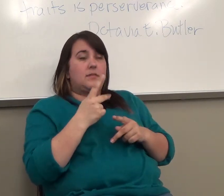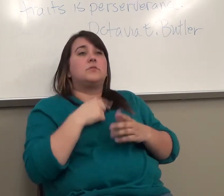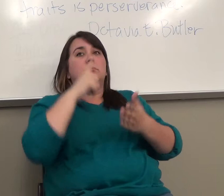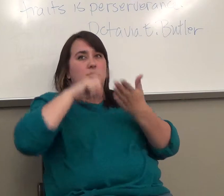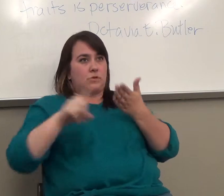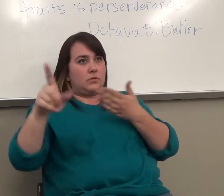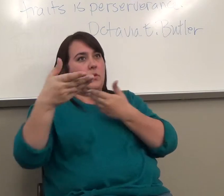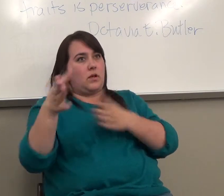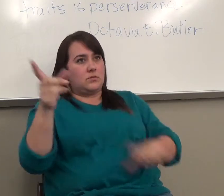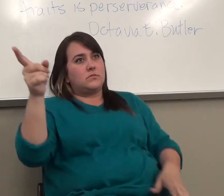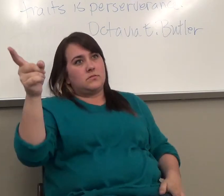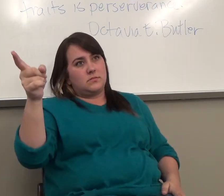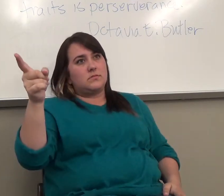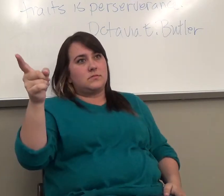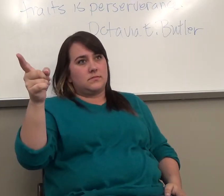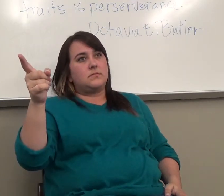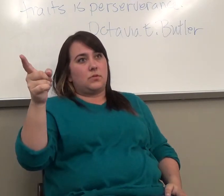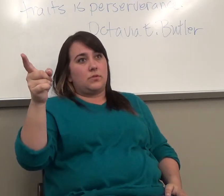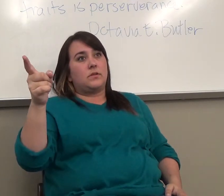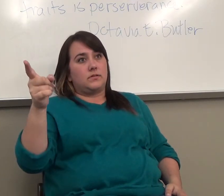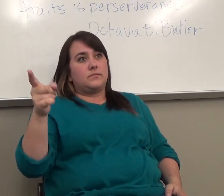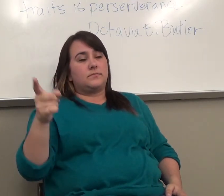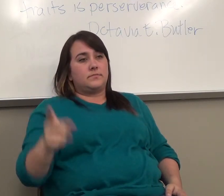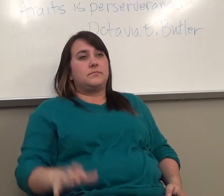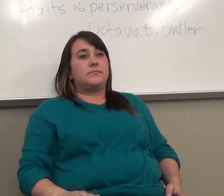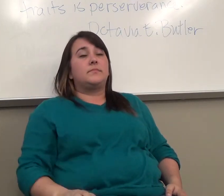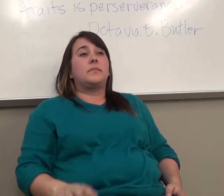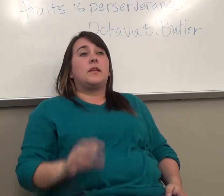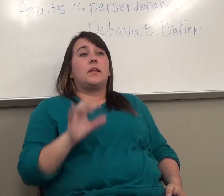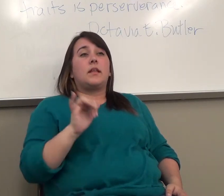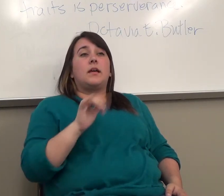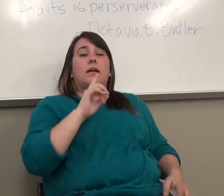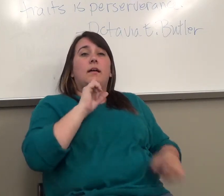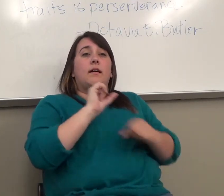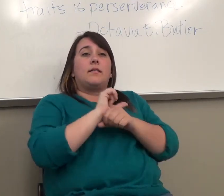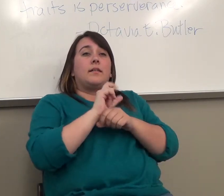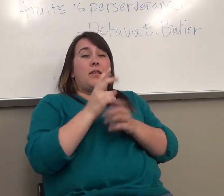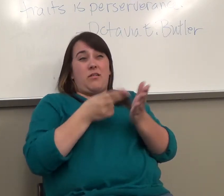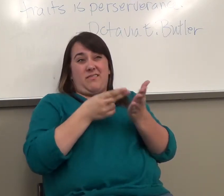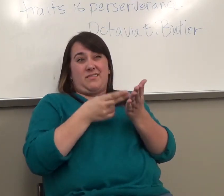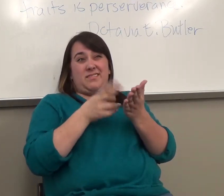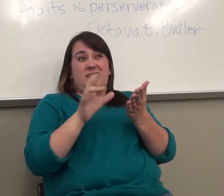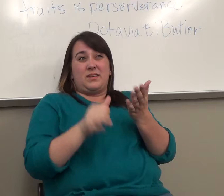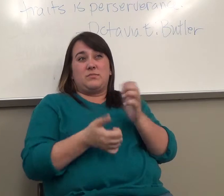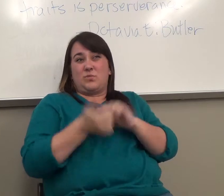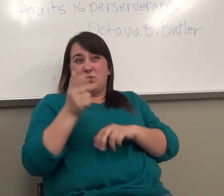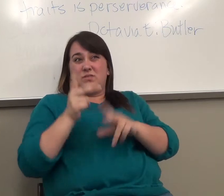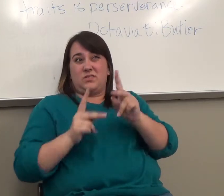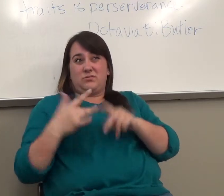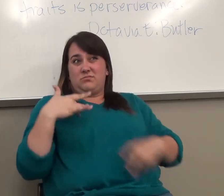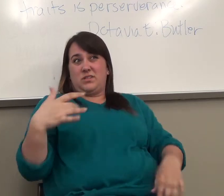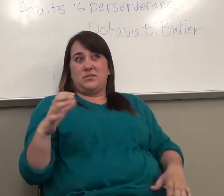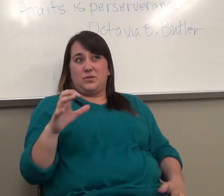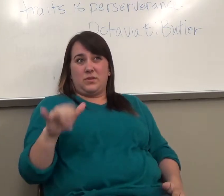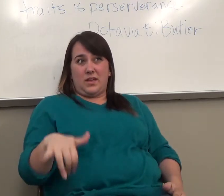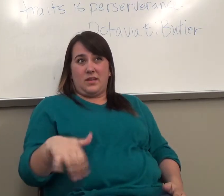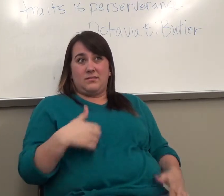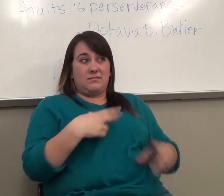look for it, okay? And that's actually, very honestly, that's what most teachers do. I finally realized that I